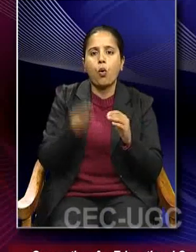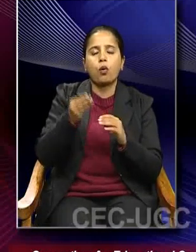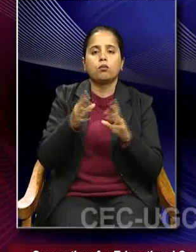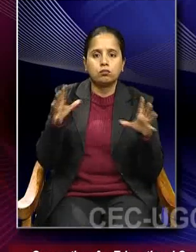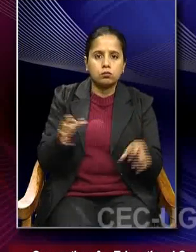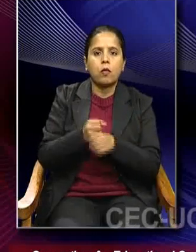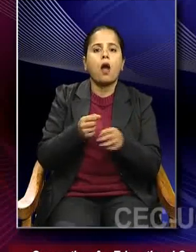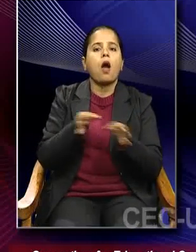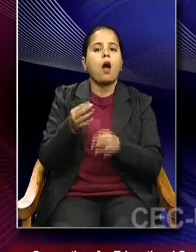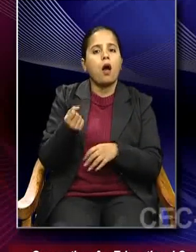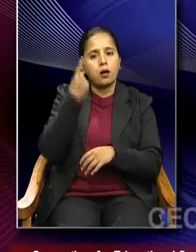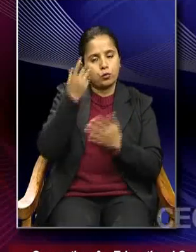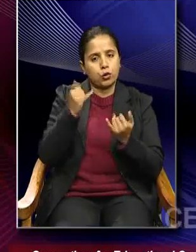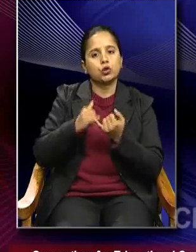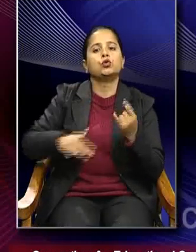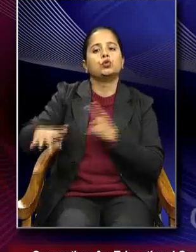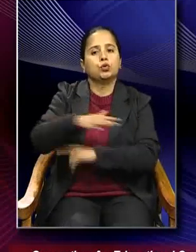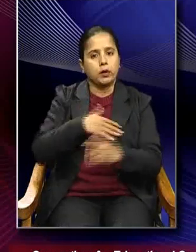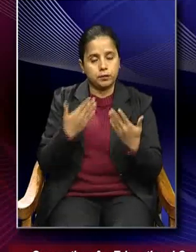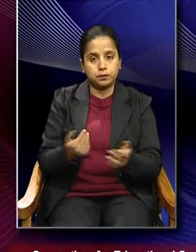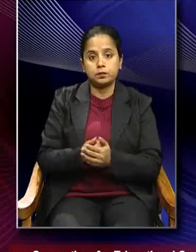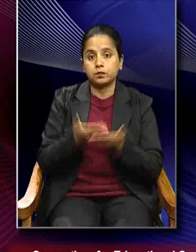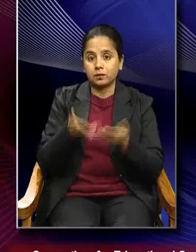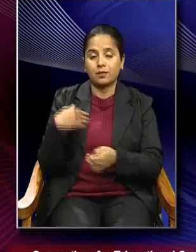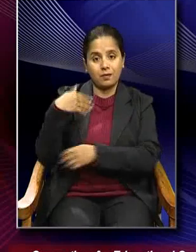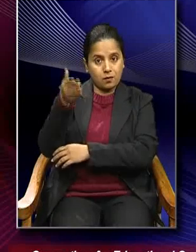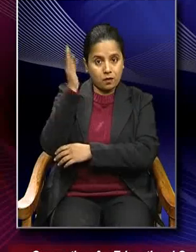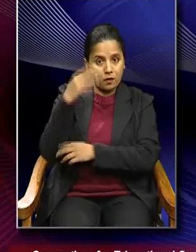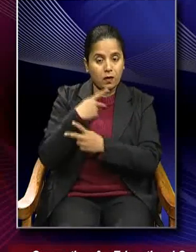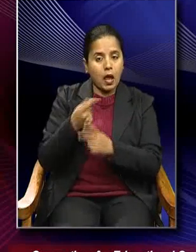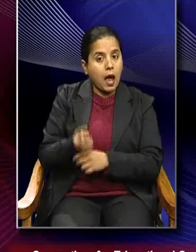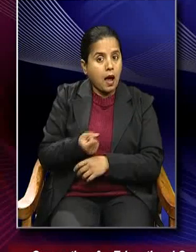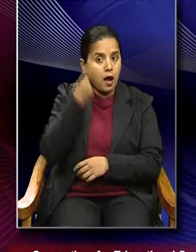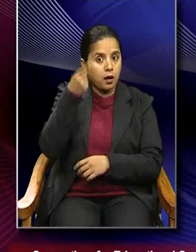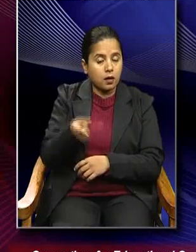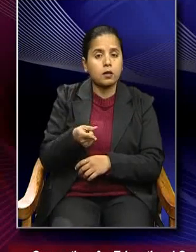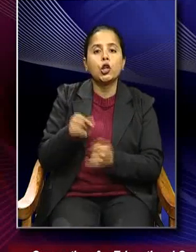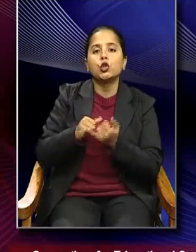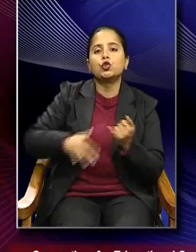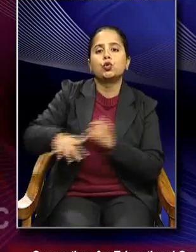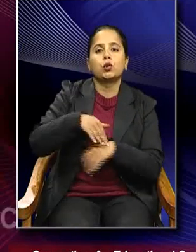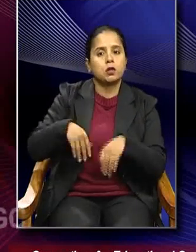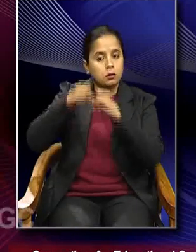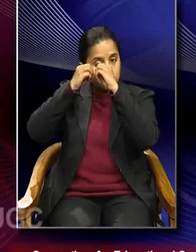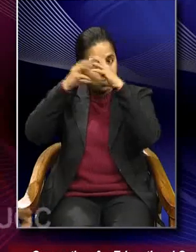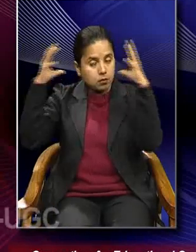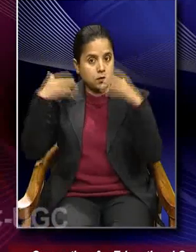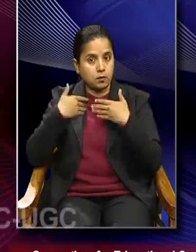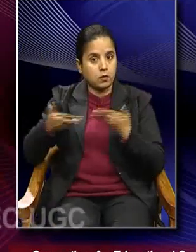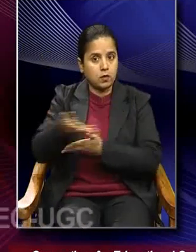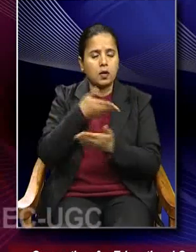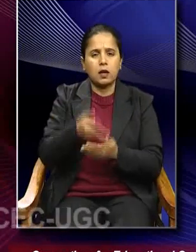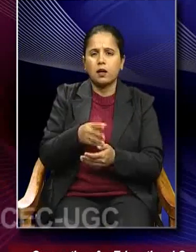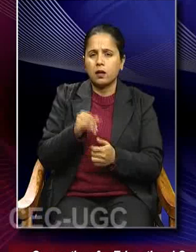comprehensive understanding of society. So with this understanding of social imagination as